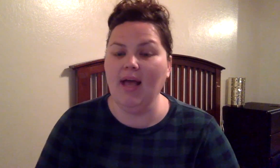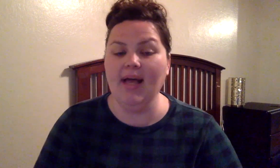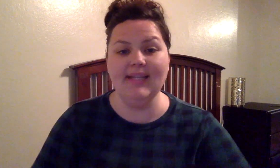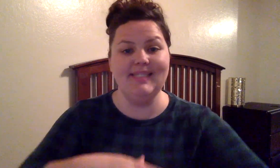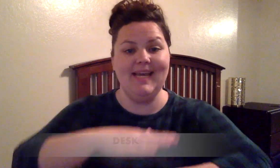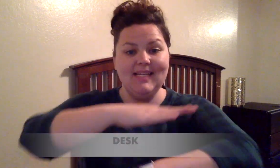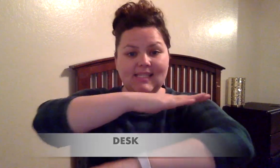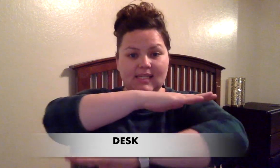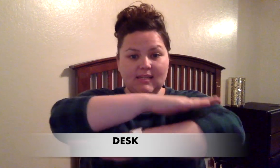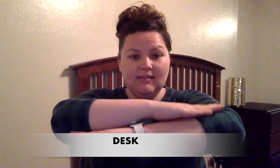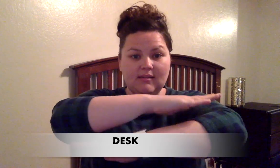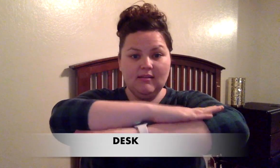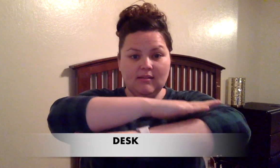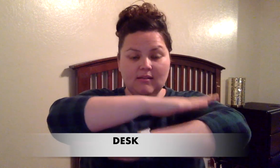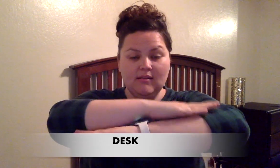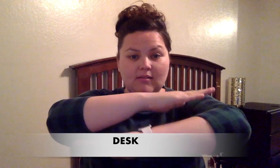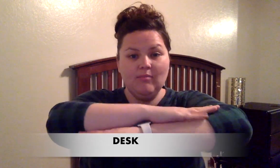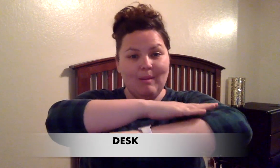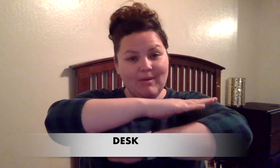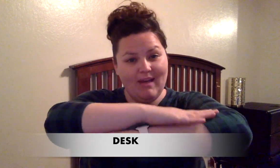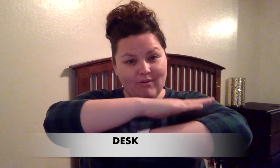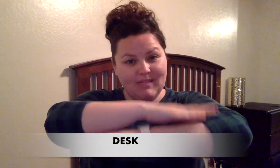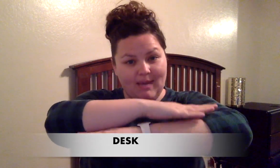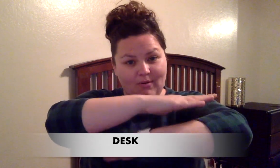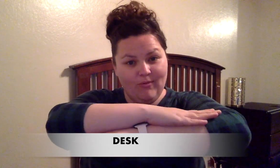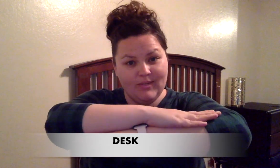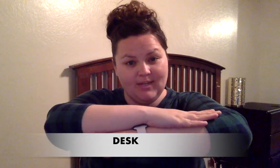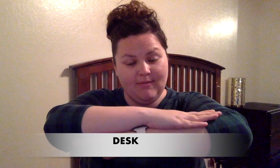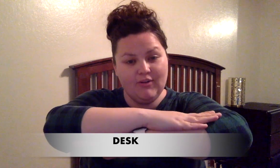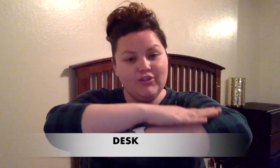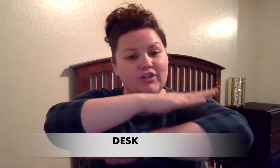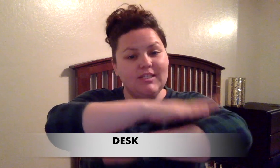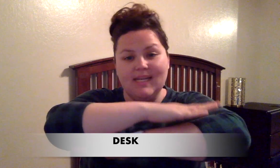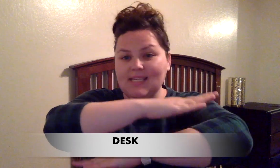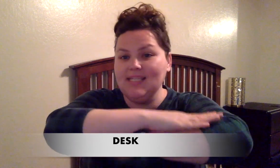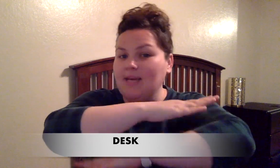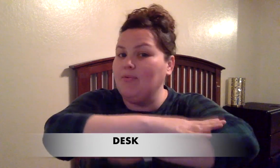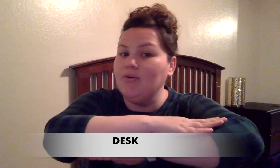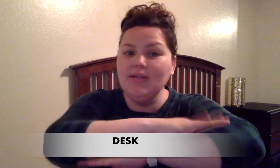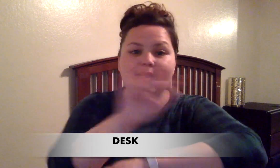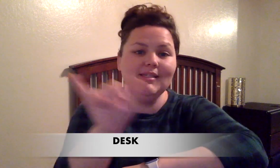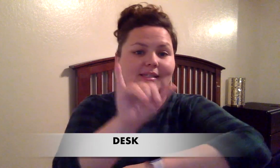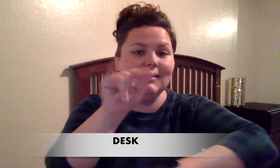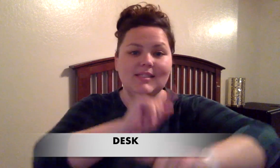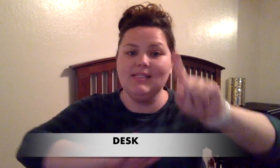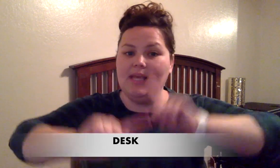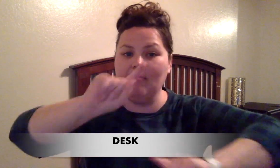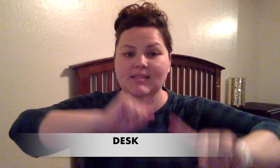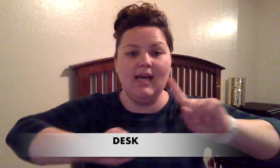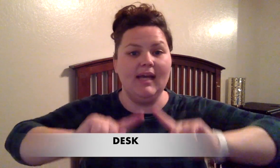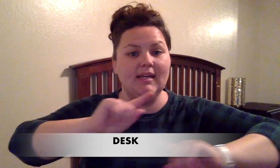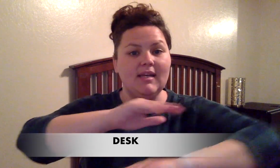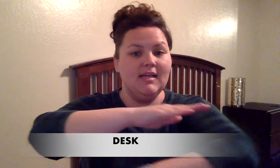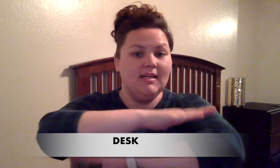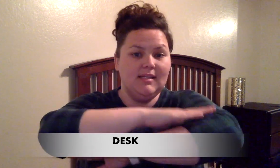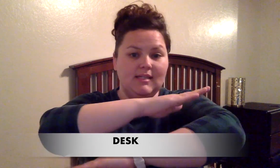backpack. Desk. Remember that from table when we talked about furniture? Desk and table. Same sign.